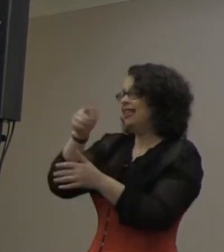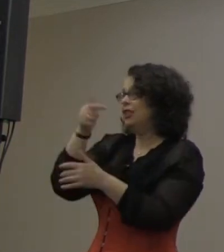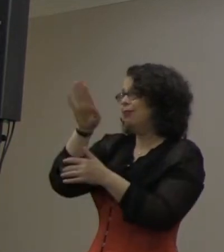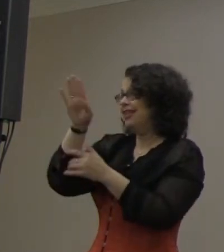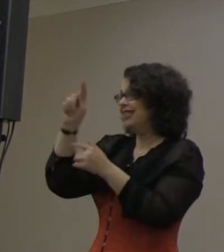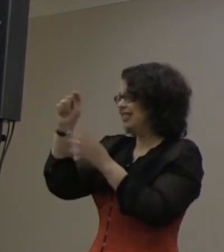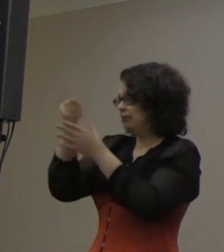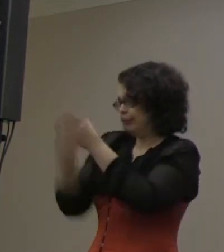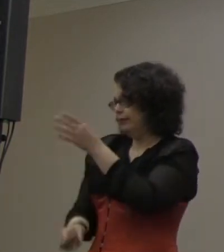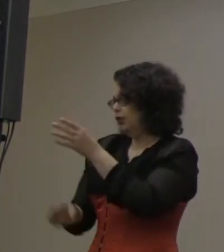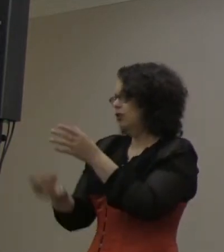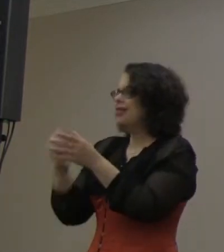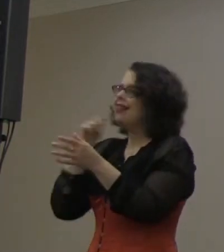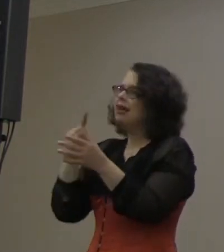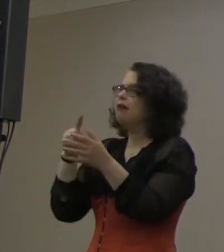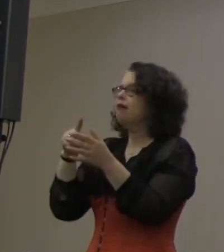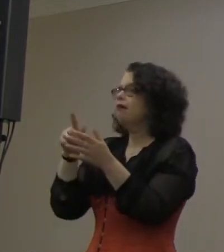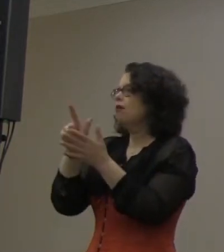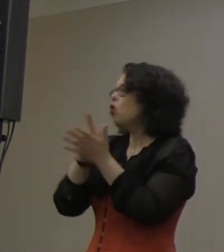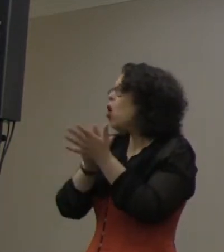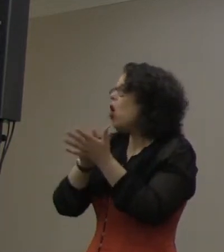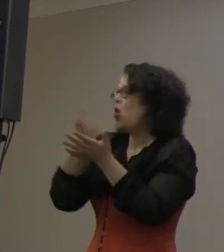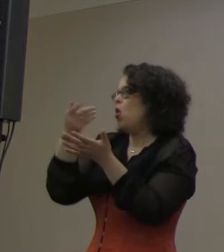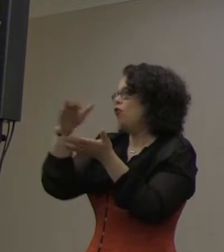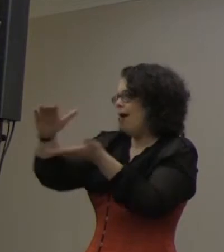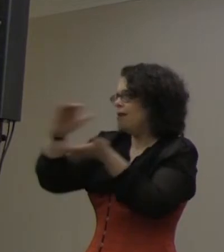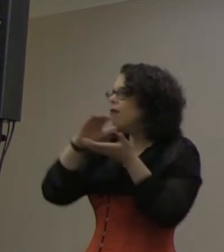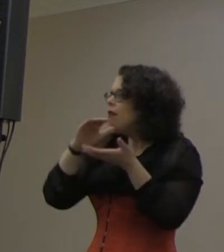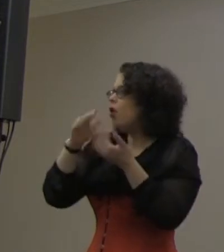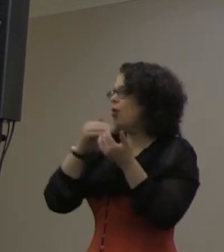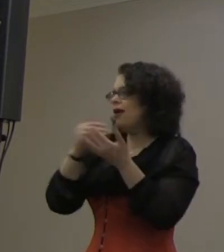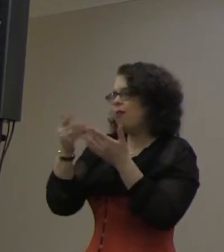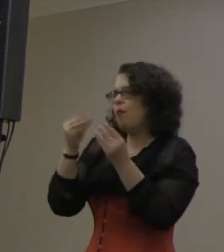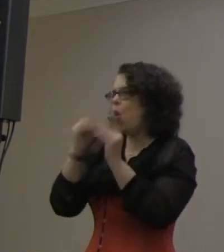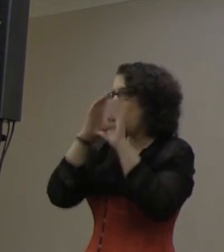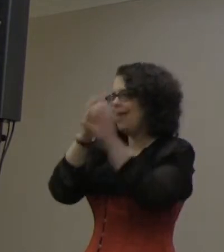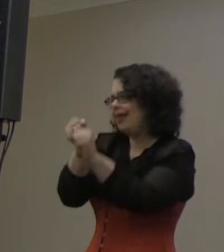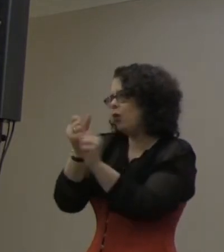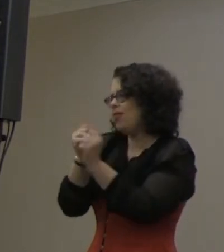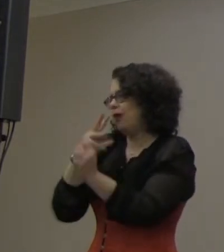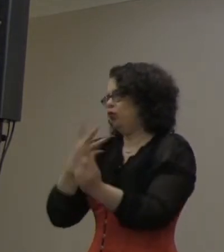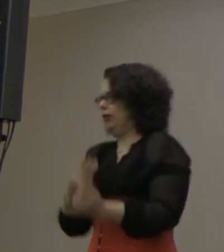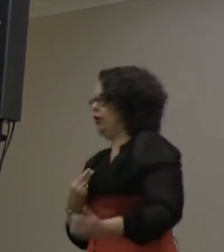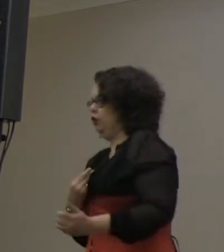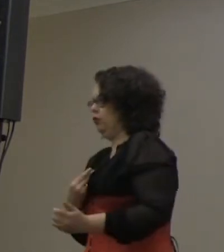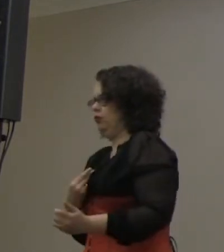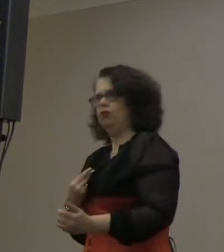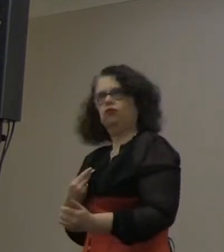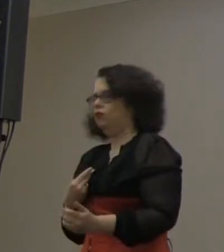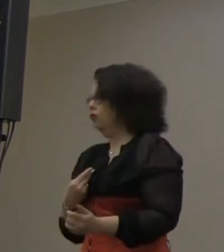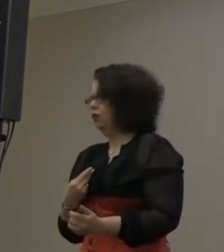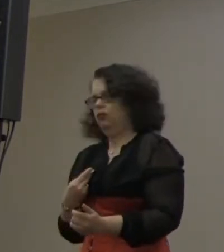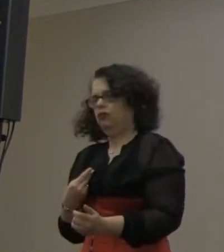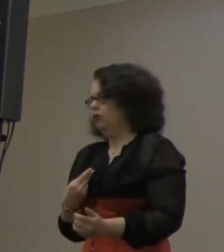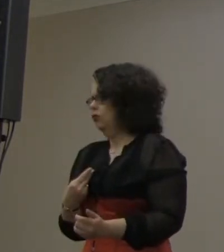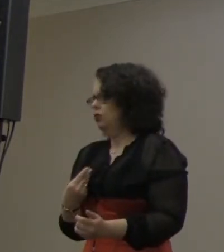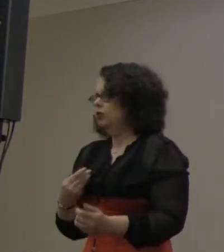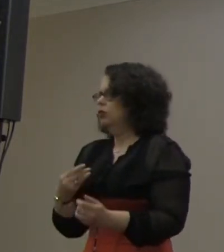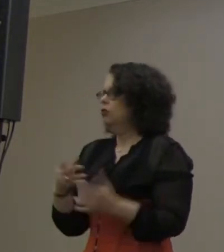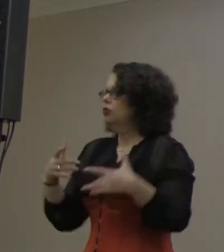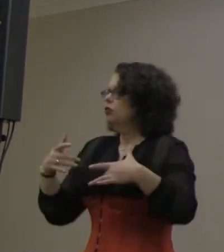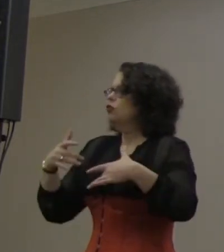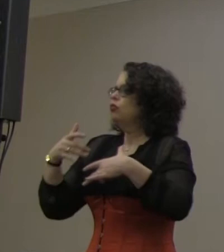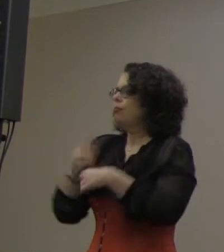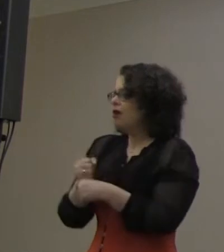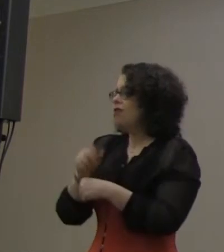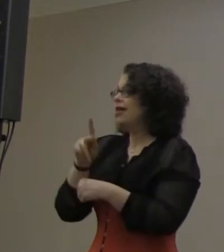because they think it will make bills or grants or whatever more appealing. To paraphrase Kimberly